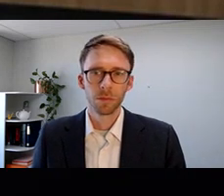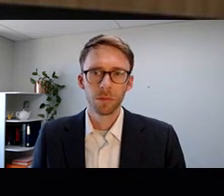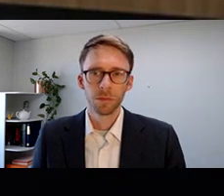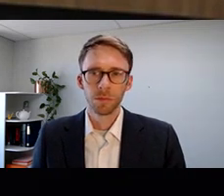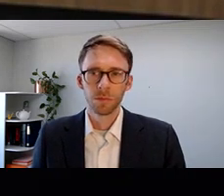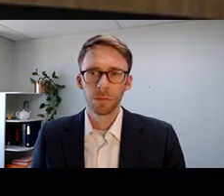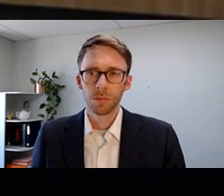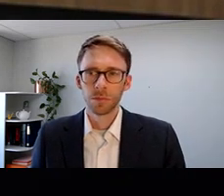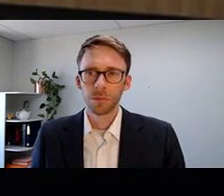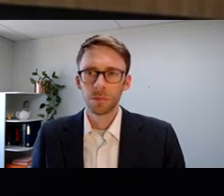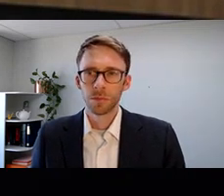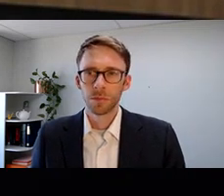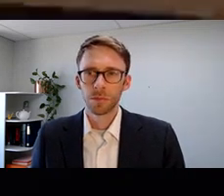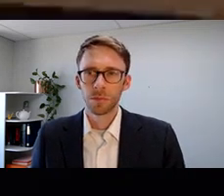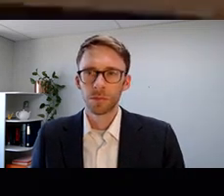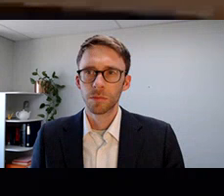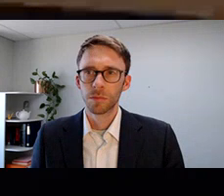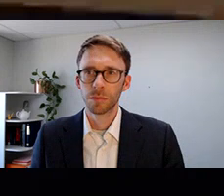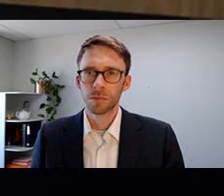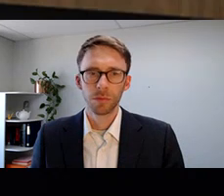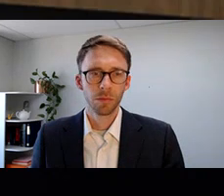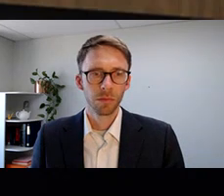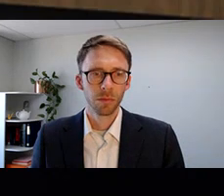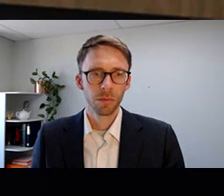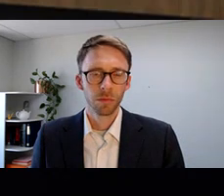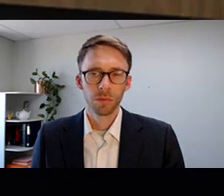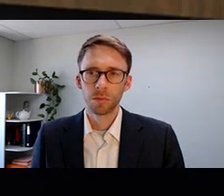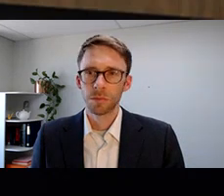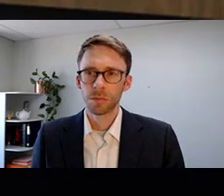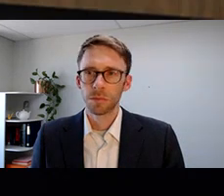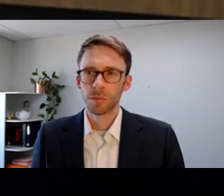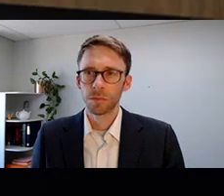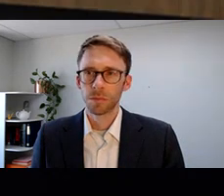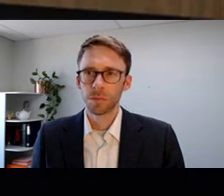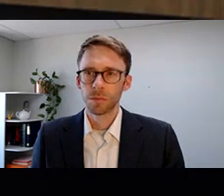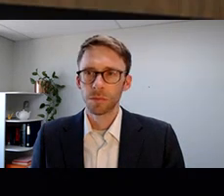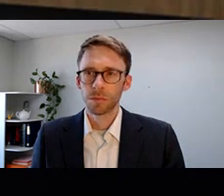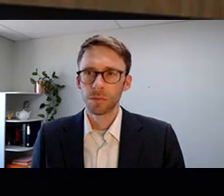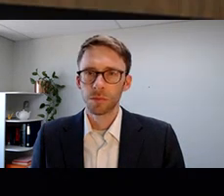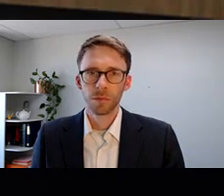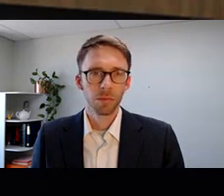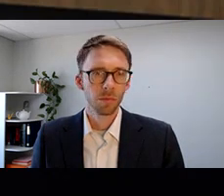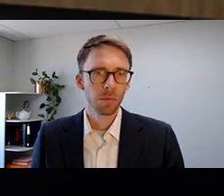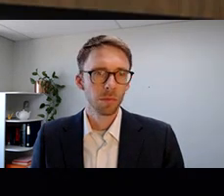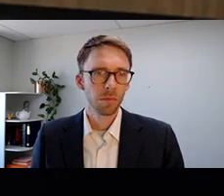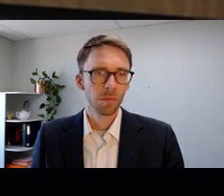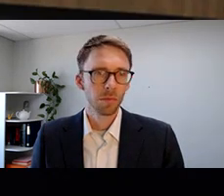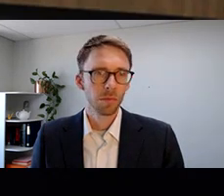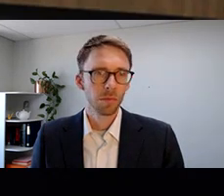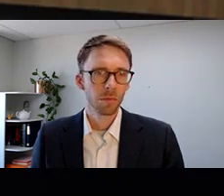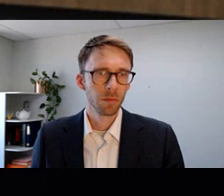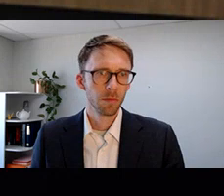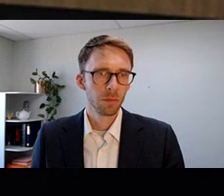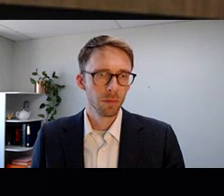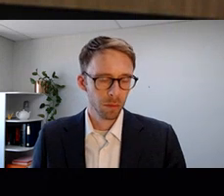with disability and those with disability themselves will help guide and inform to